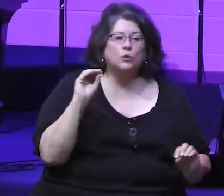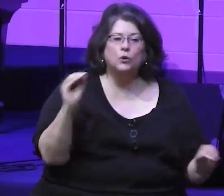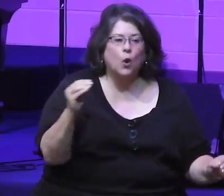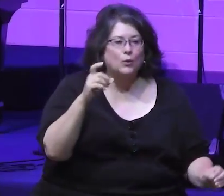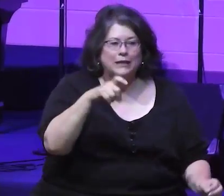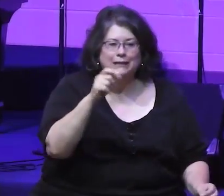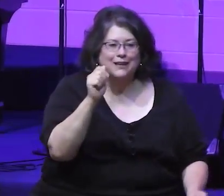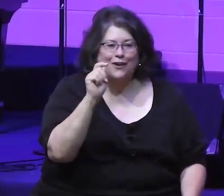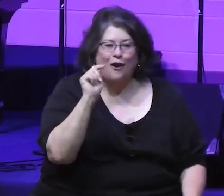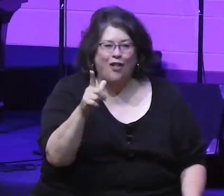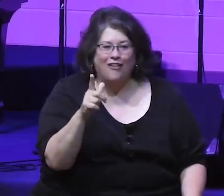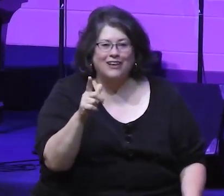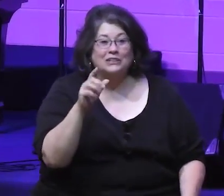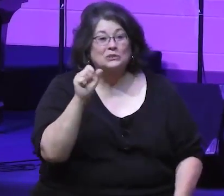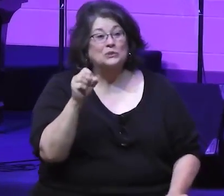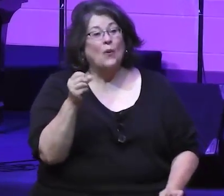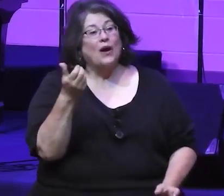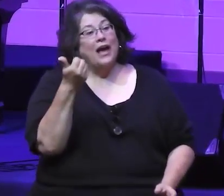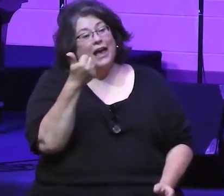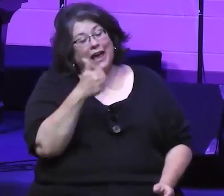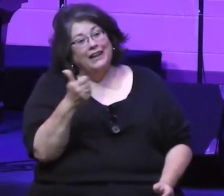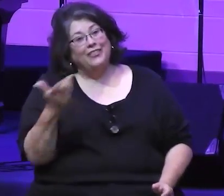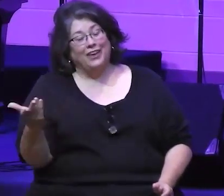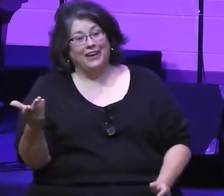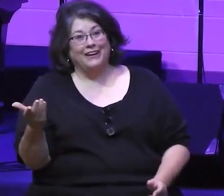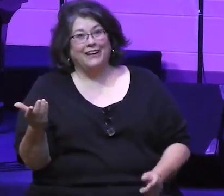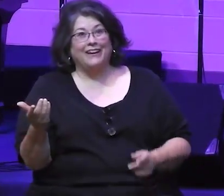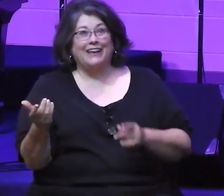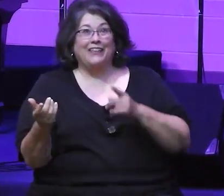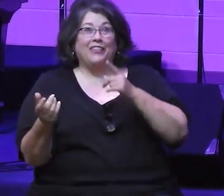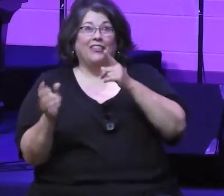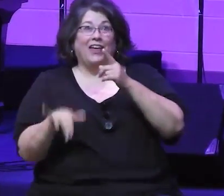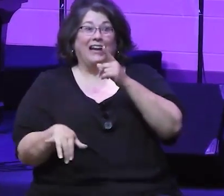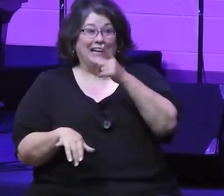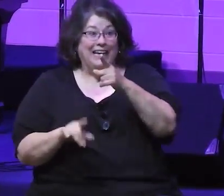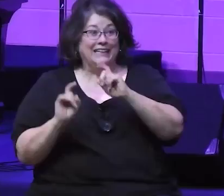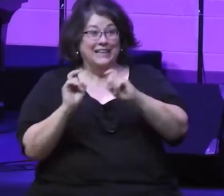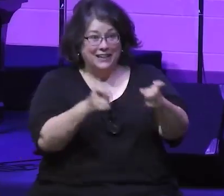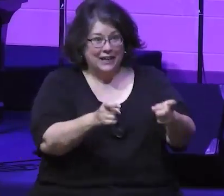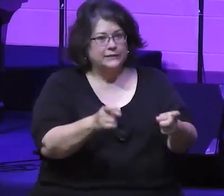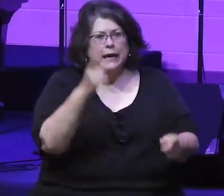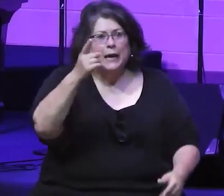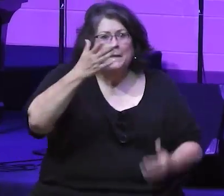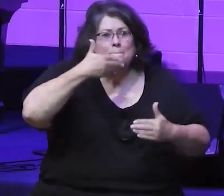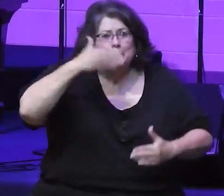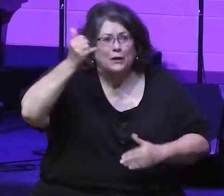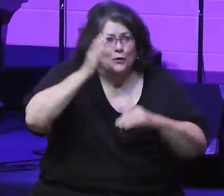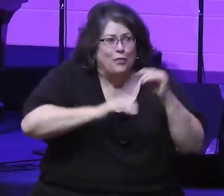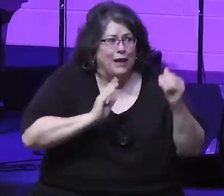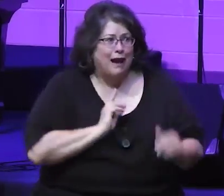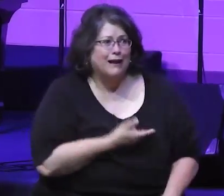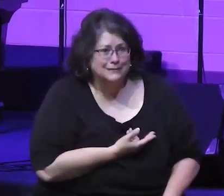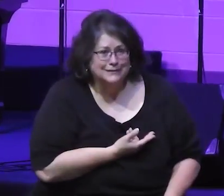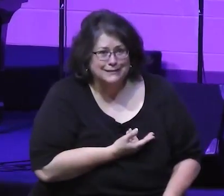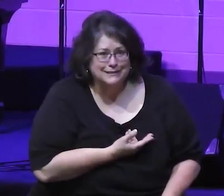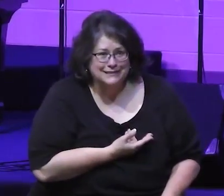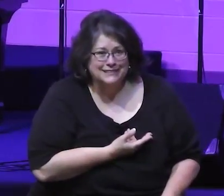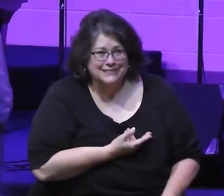so anything that he delegates, he would be so much better at without us. Thank you.